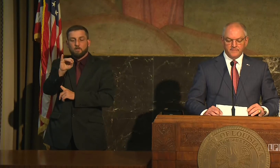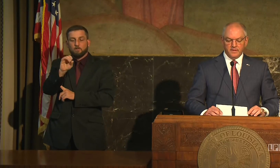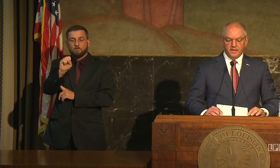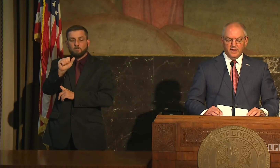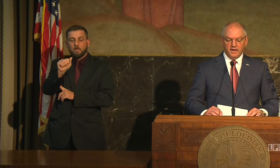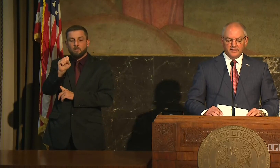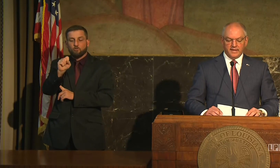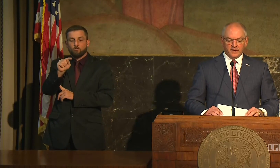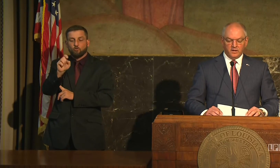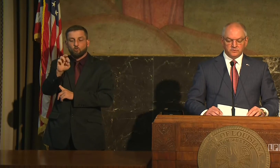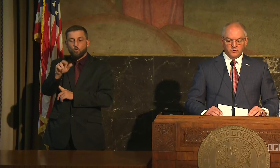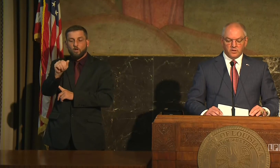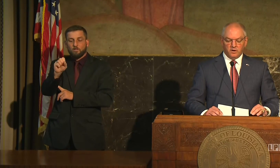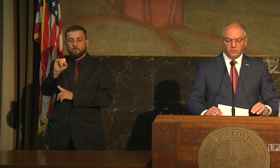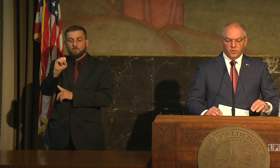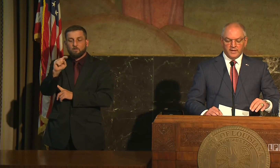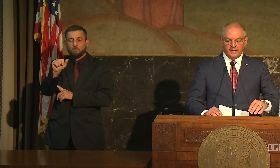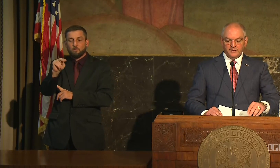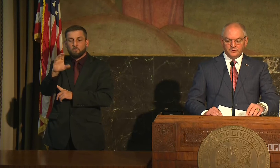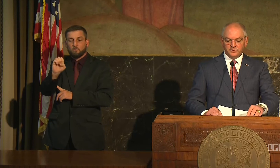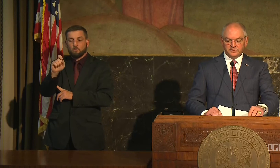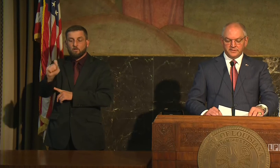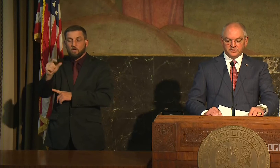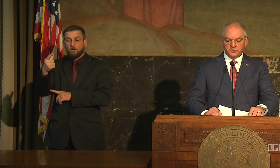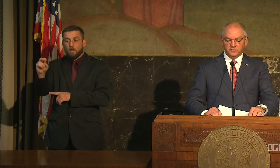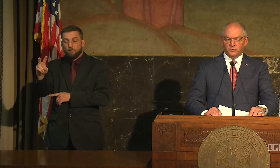www.disasterassistance.gov. They can also call